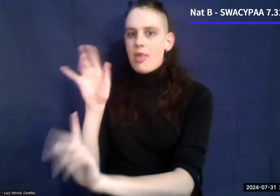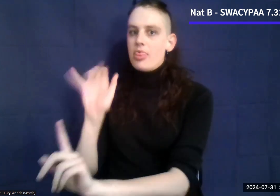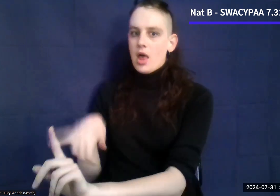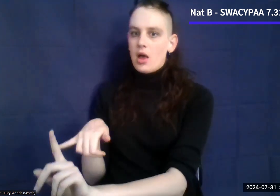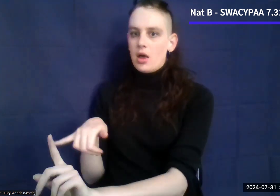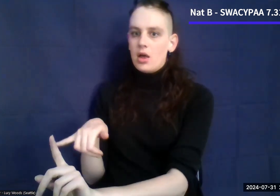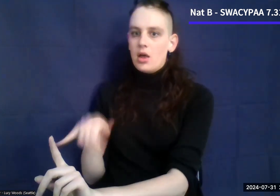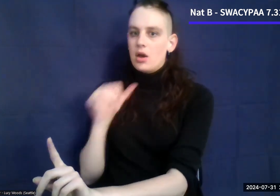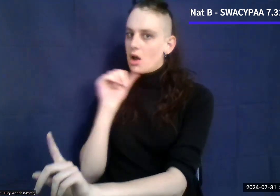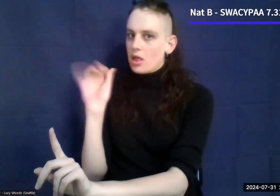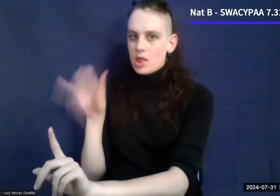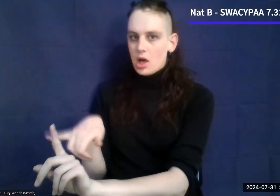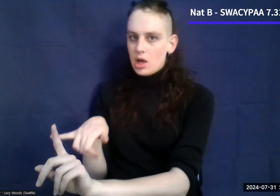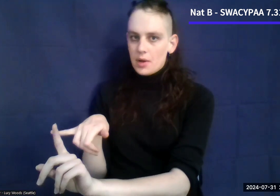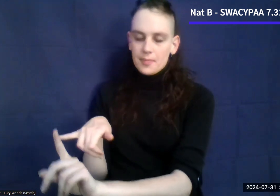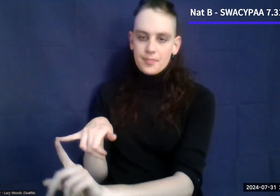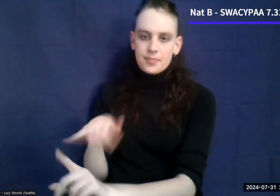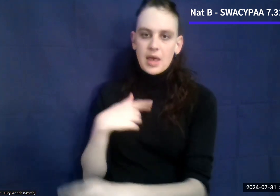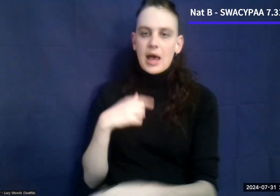like